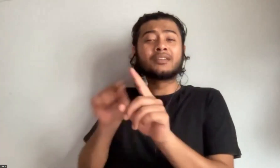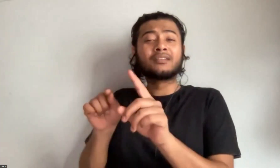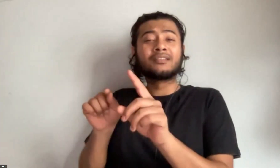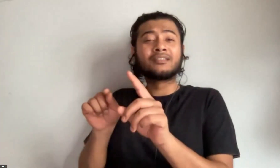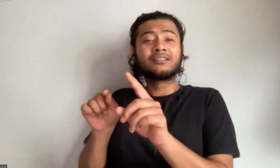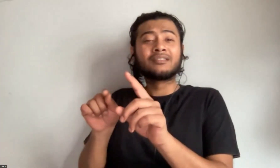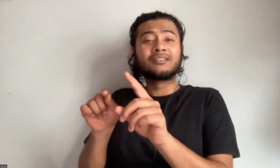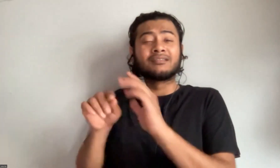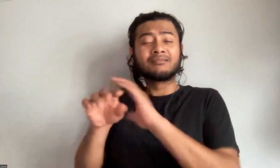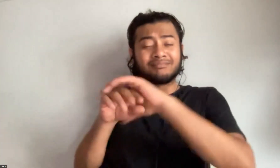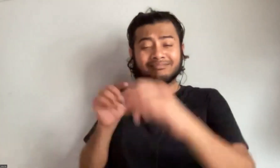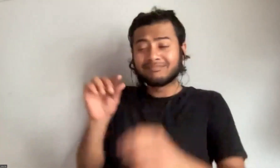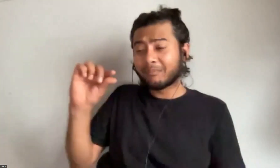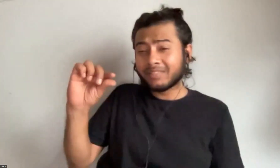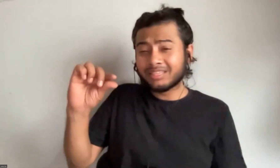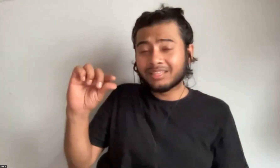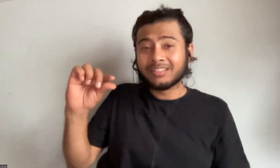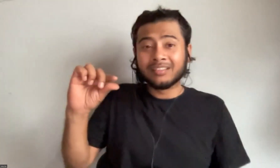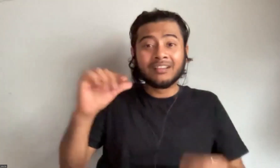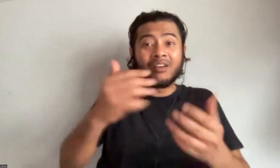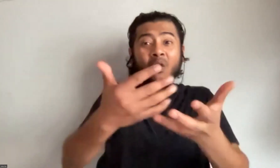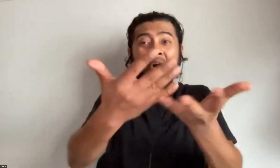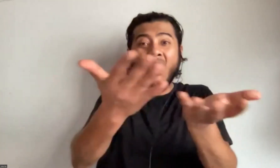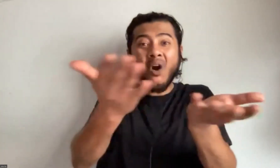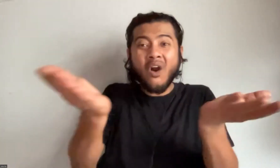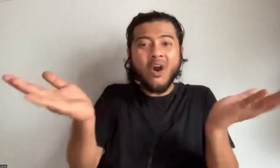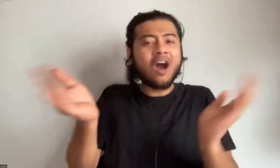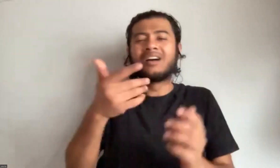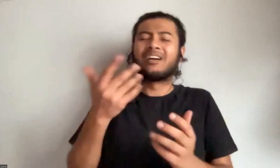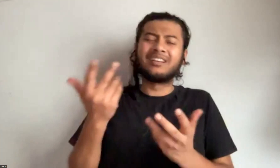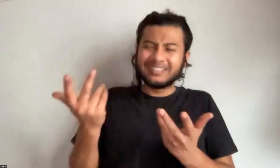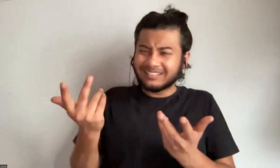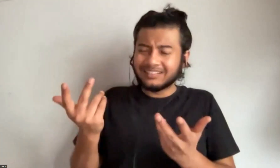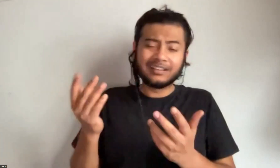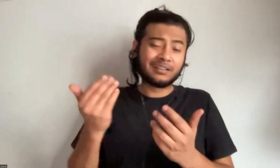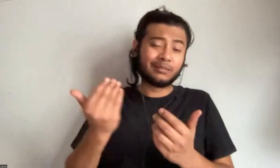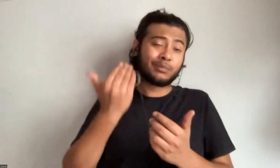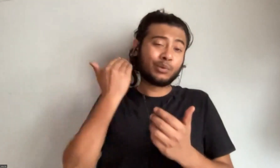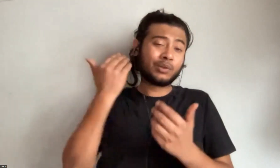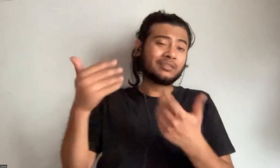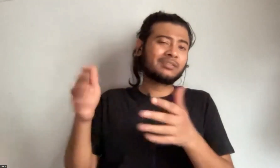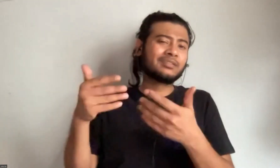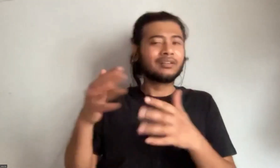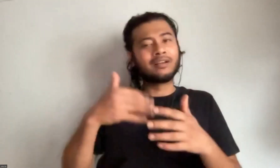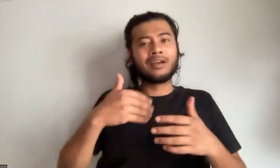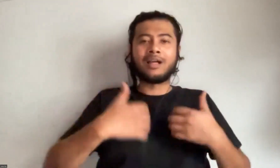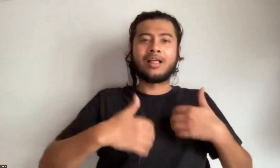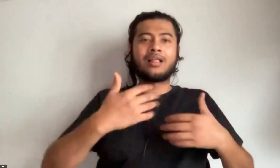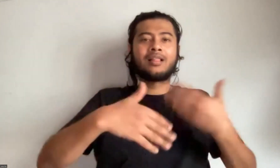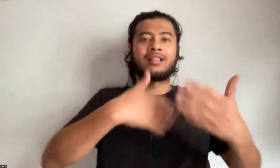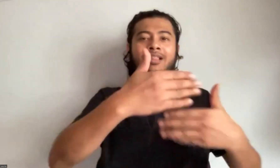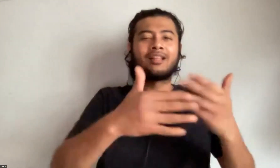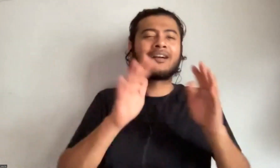Krishna? Let's look at it. We should share the slide again, and let's understand why all of us